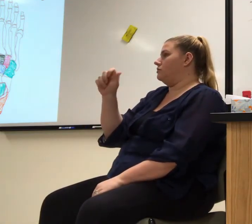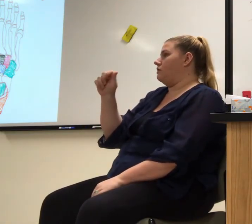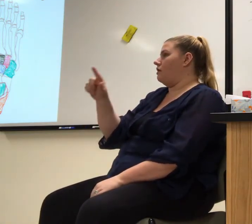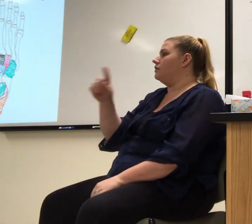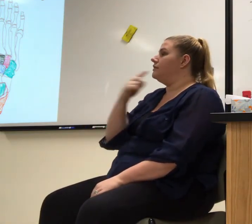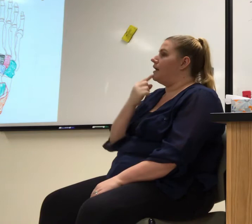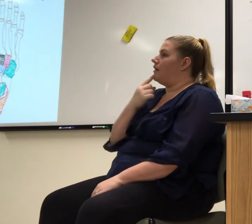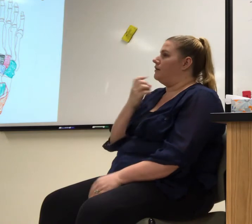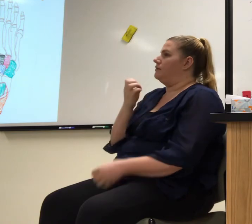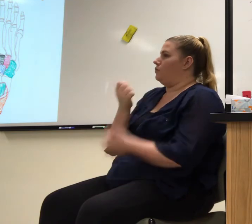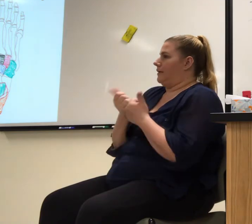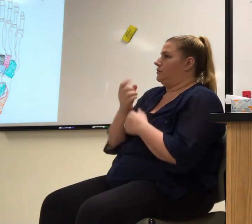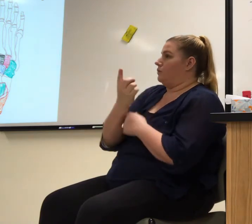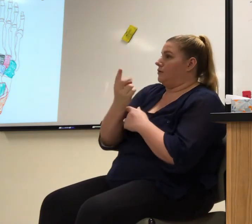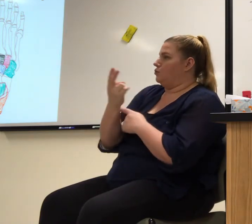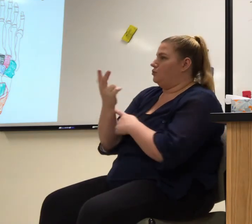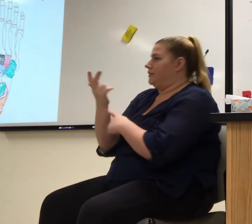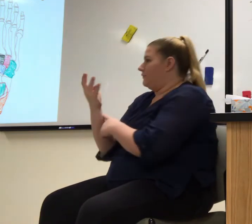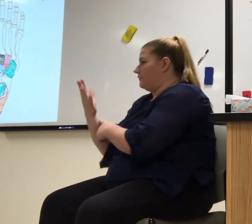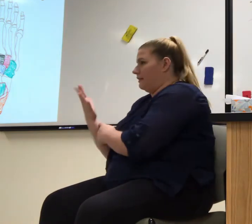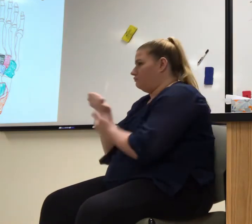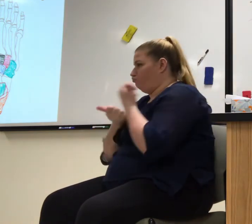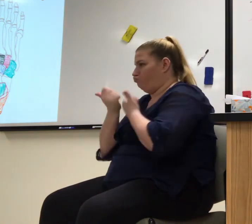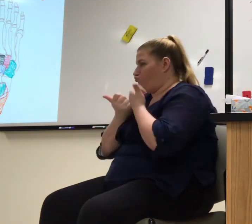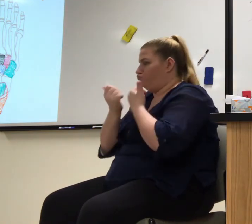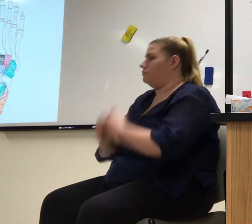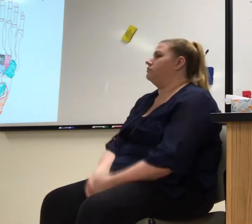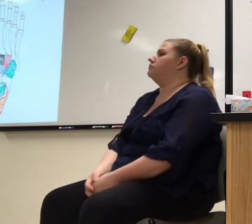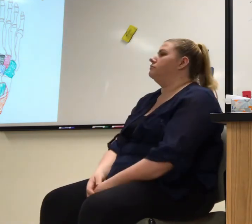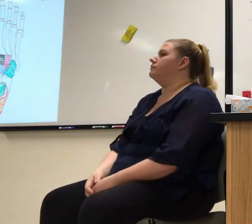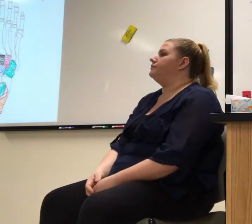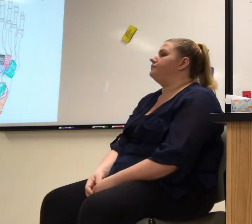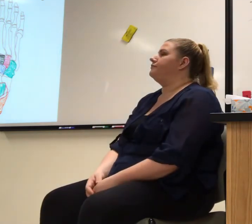example, if you have to identify it,